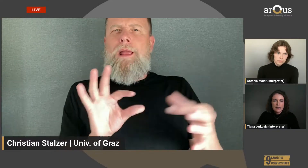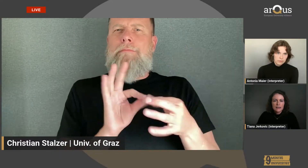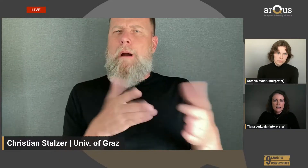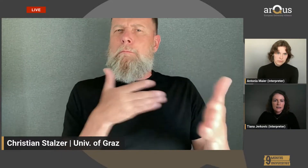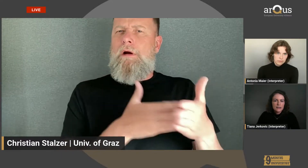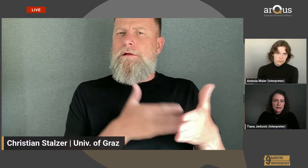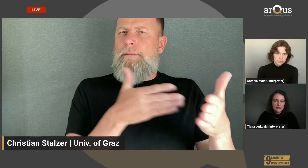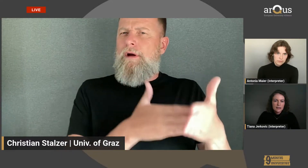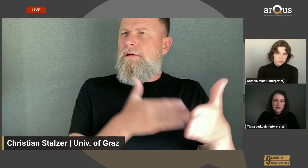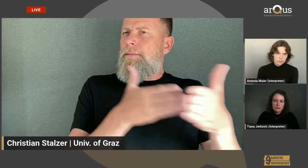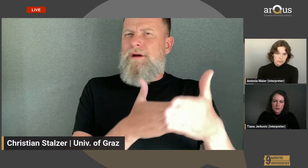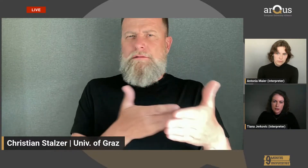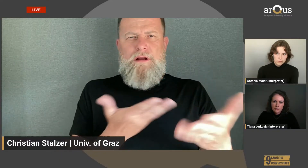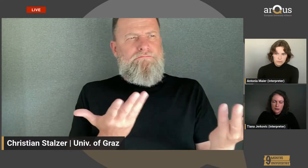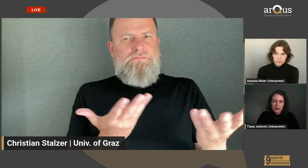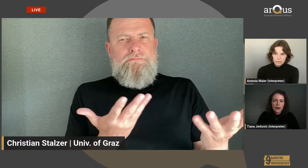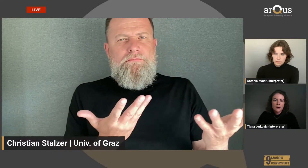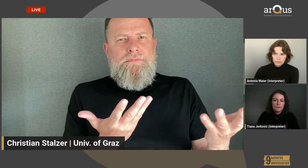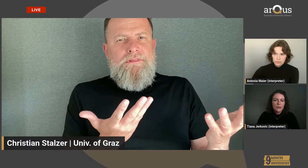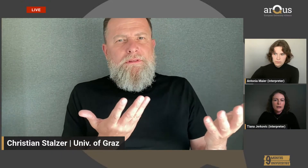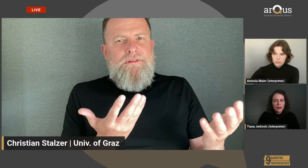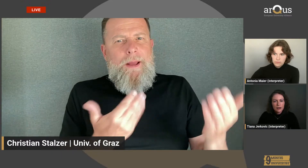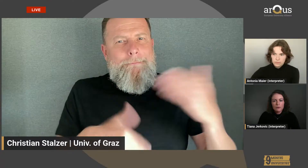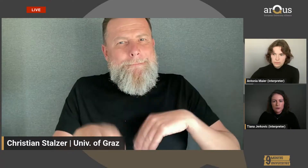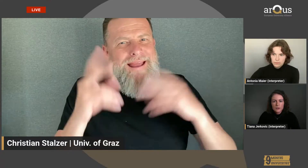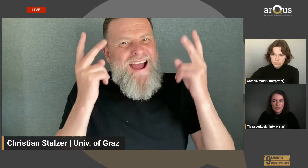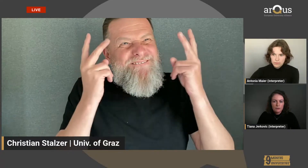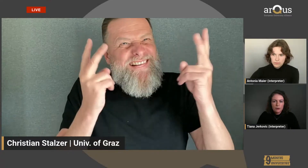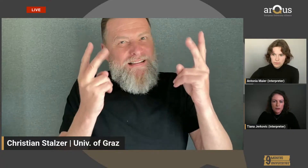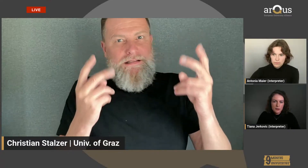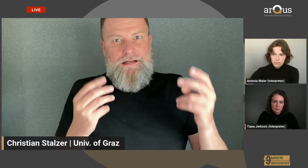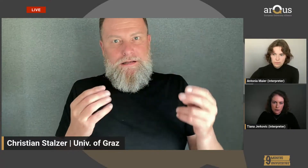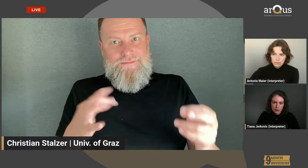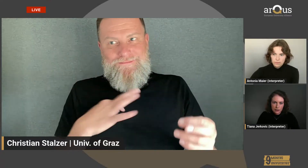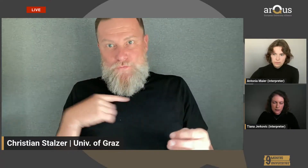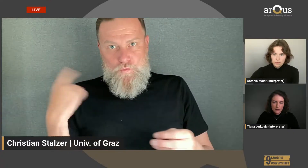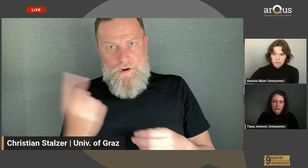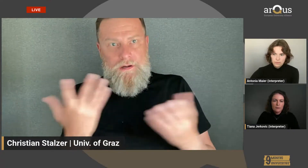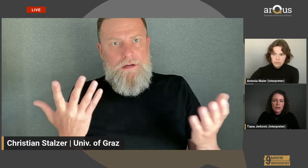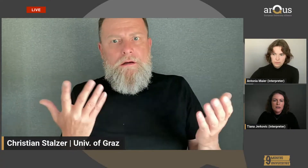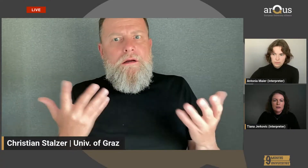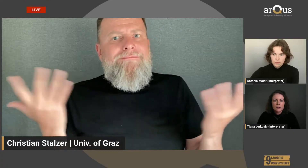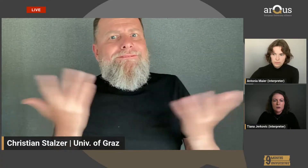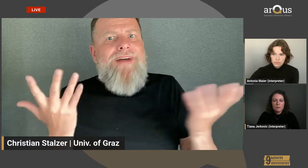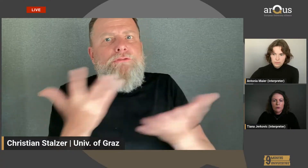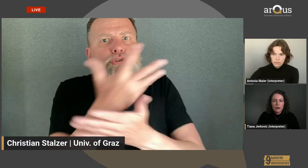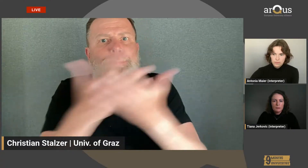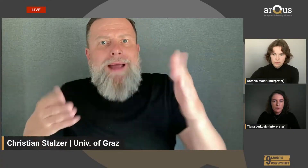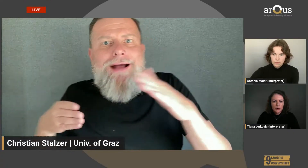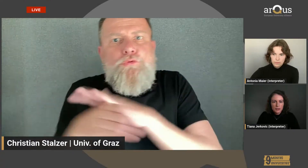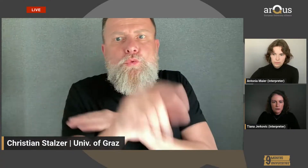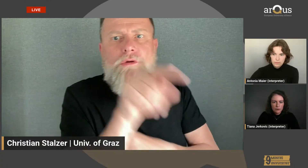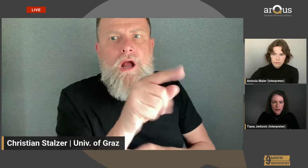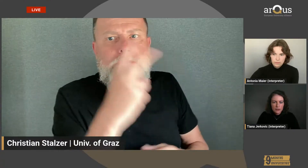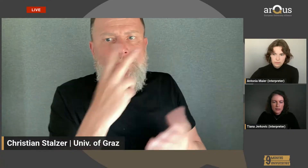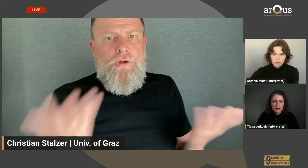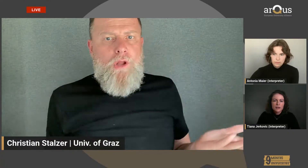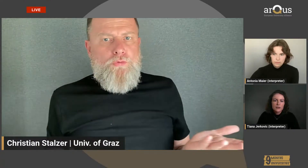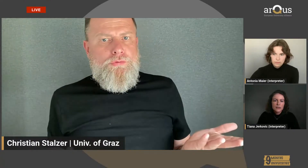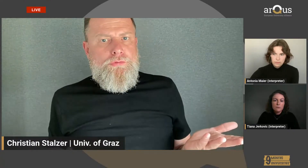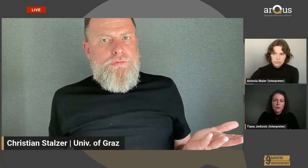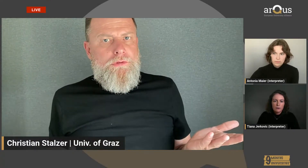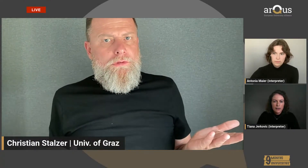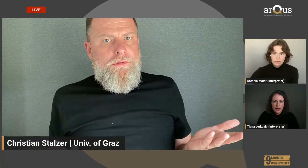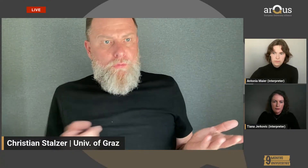I say that this is insufficient. Of course, we have all these barriers, but it is also more important for us